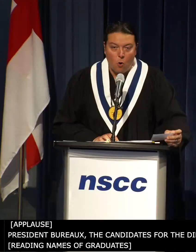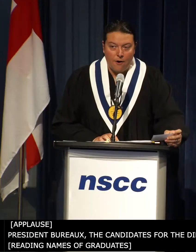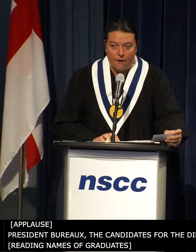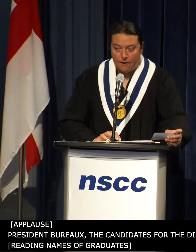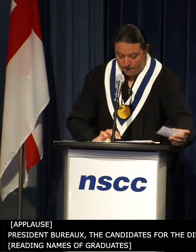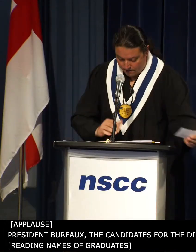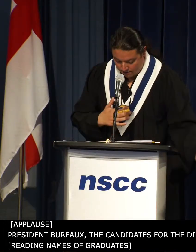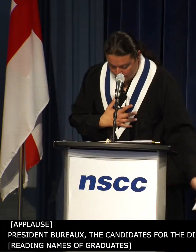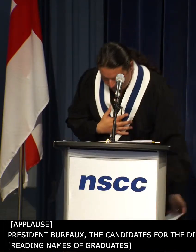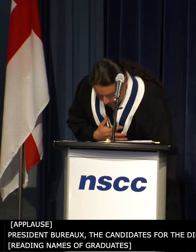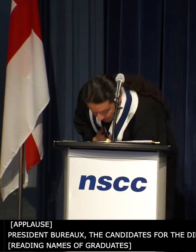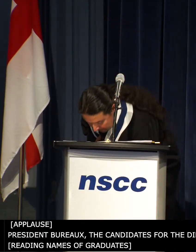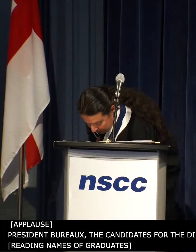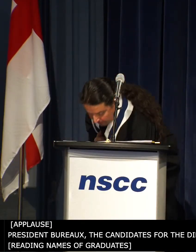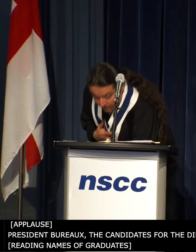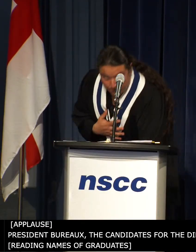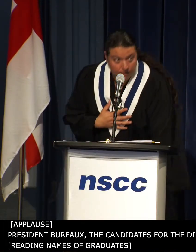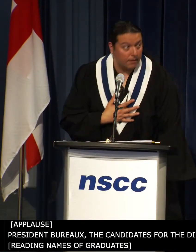Cooper Moyer.